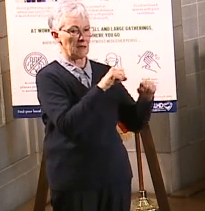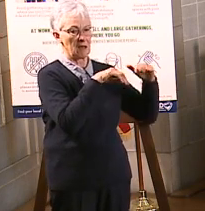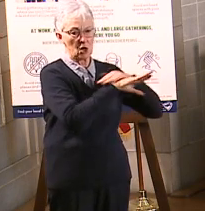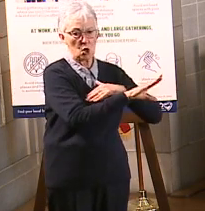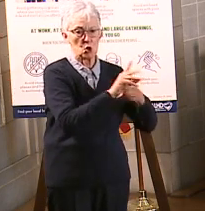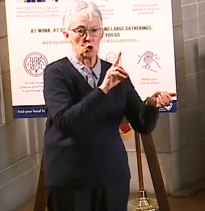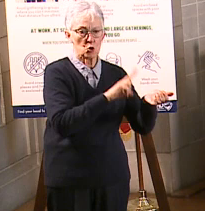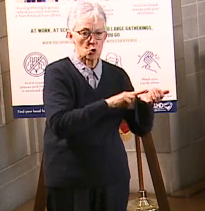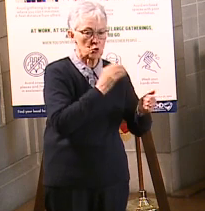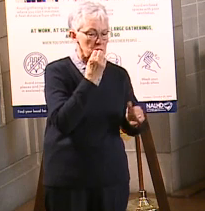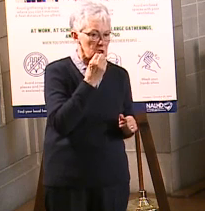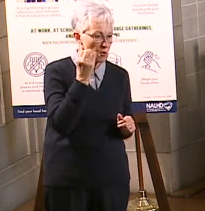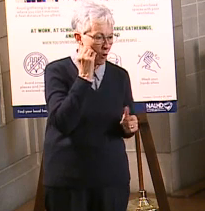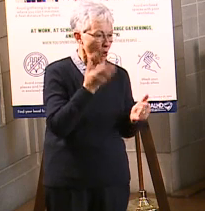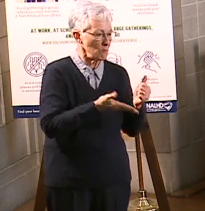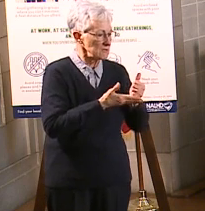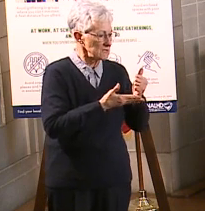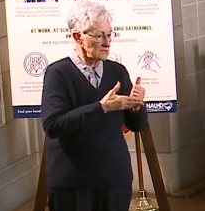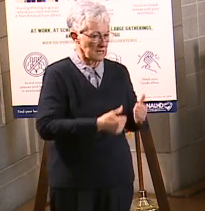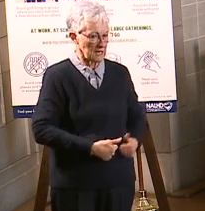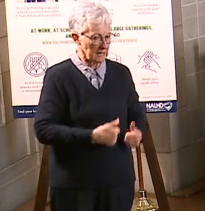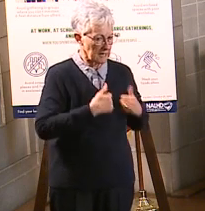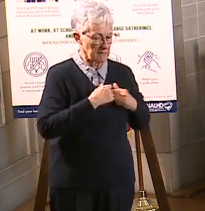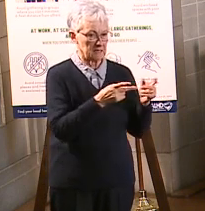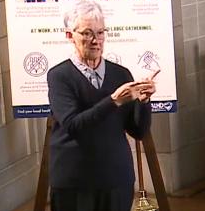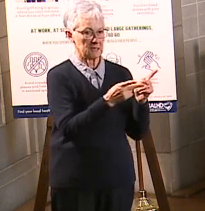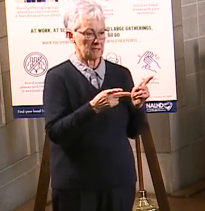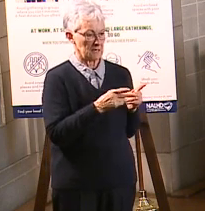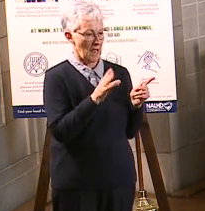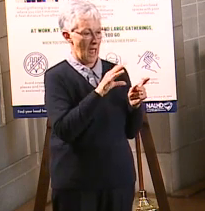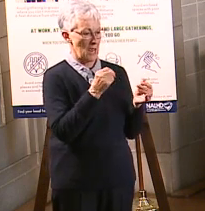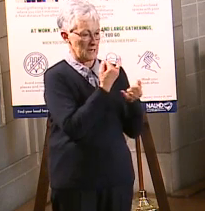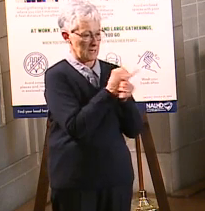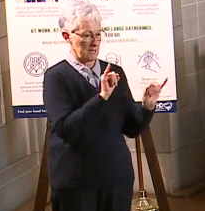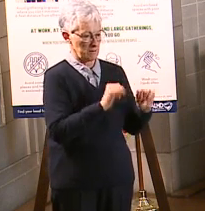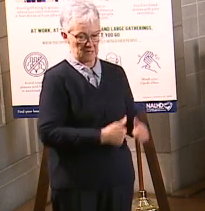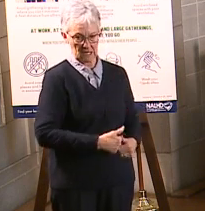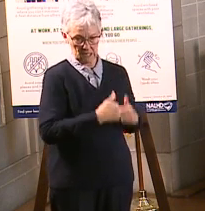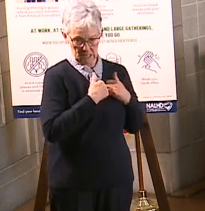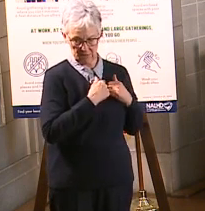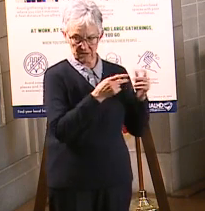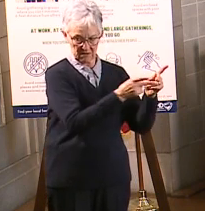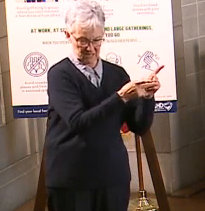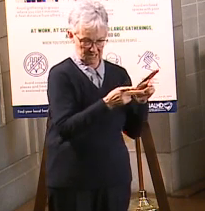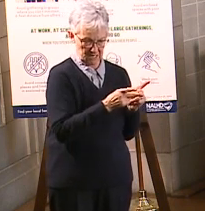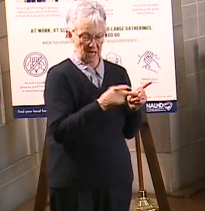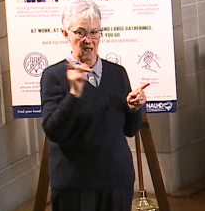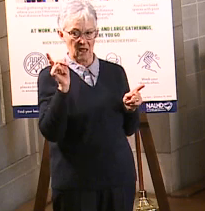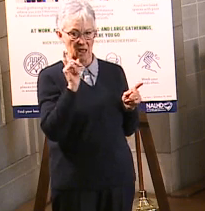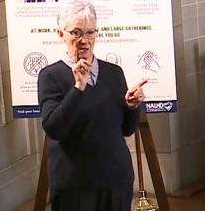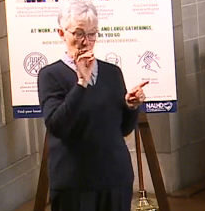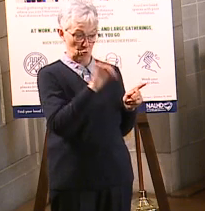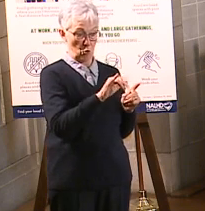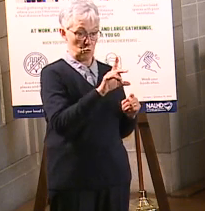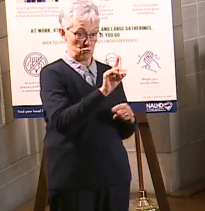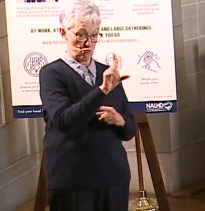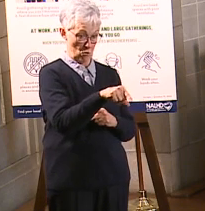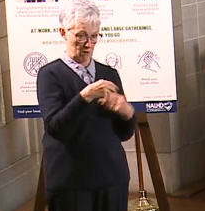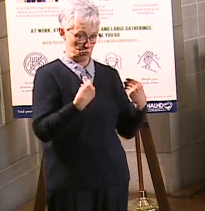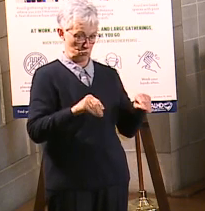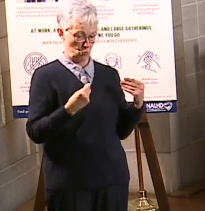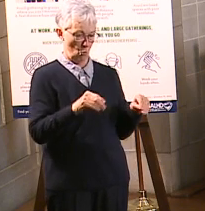nursing facilities, and now they're working on the independent living facilities. And they're going in and vaccinating those staff